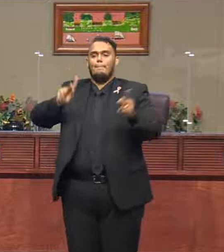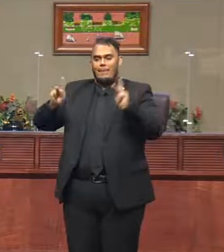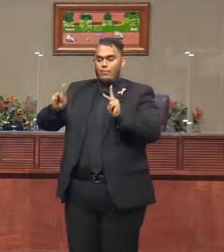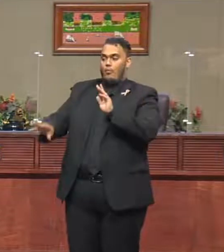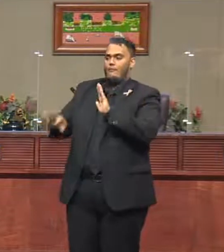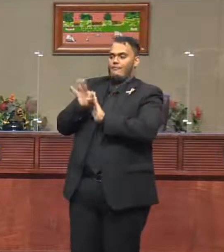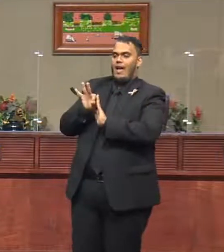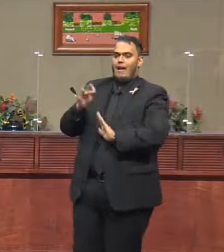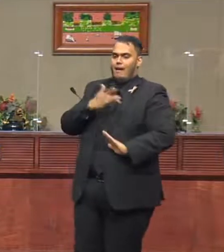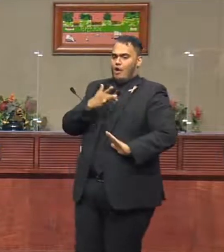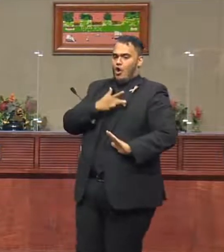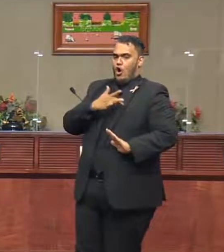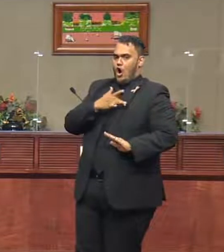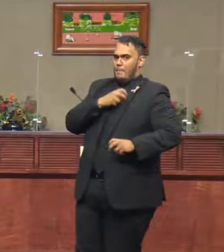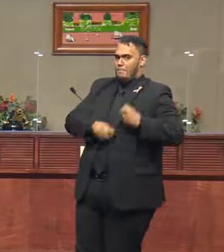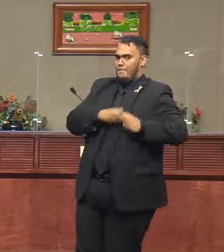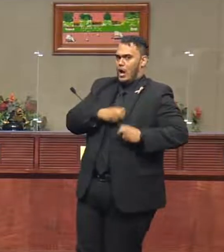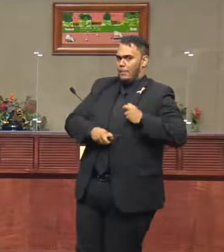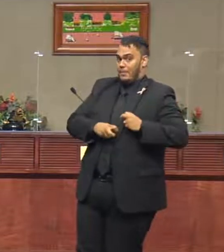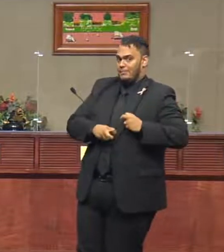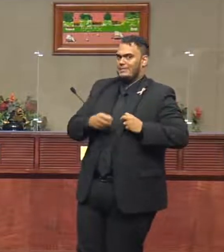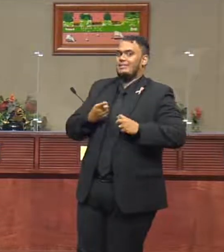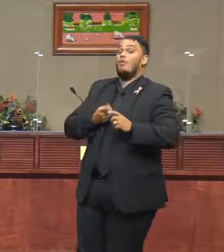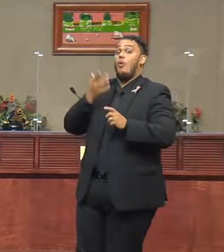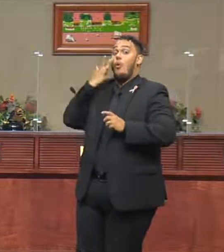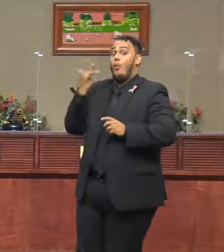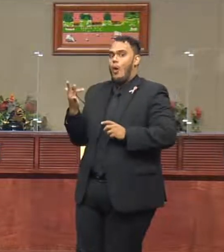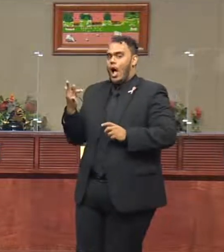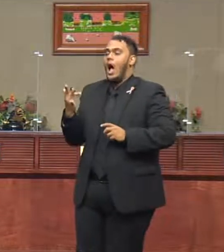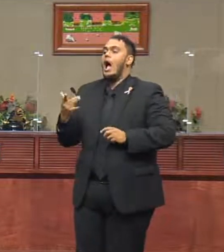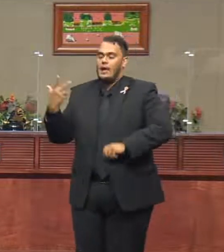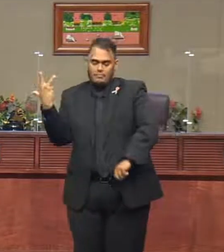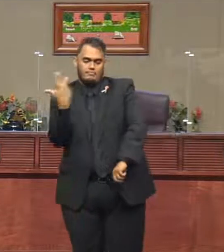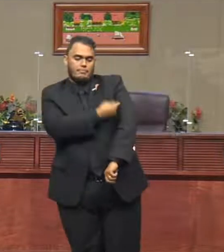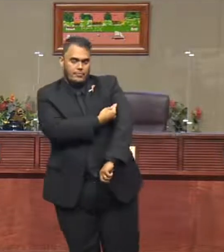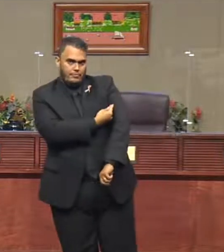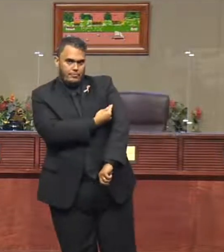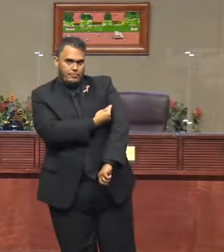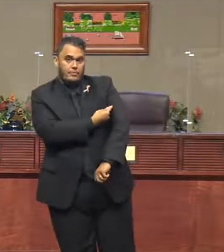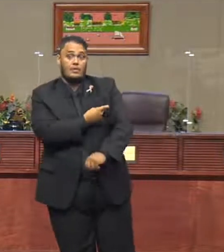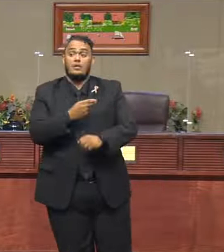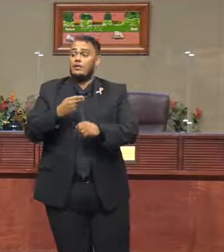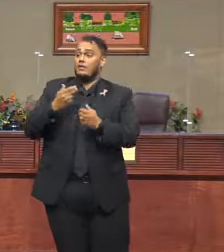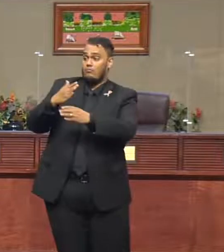such cases, and what are your thoughts on this side effect? Is it rare, or should this be a concern?